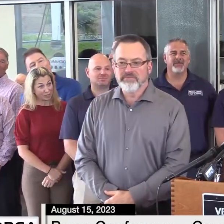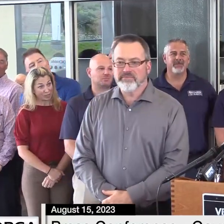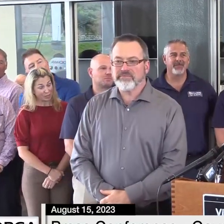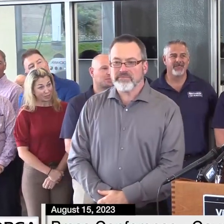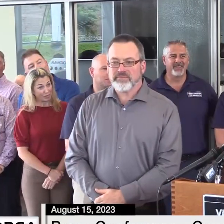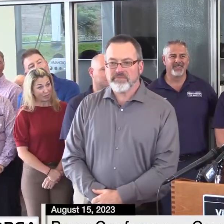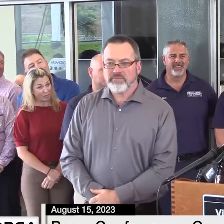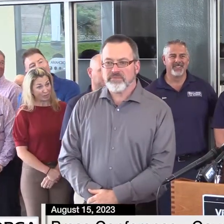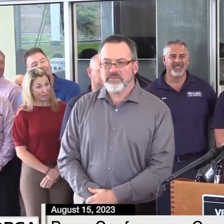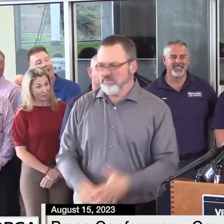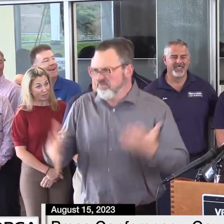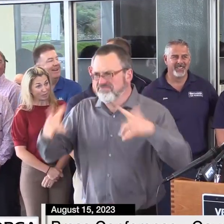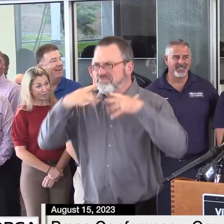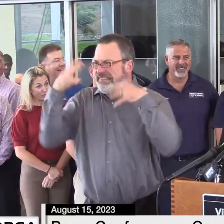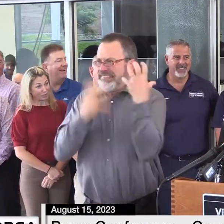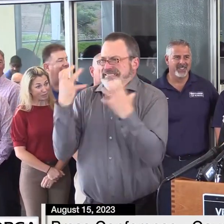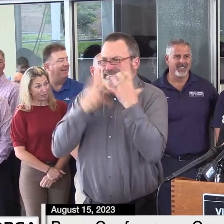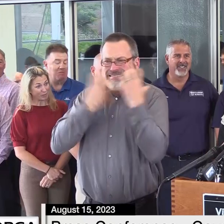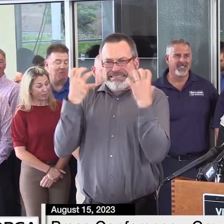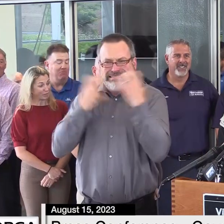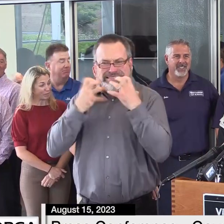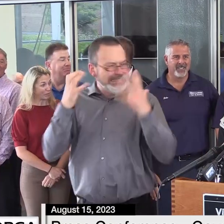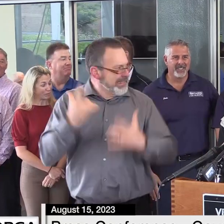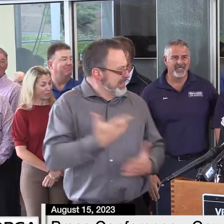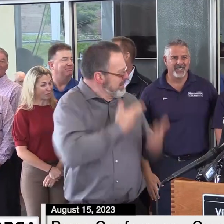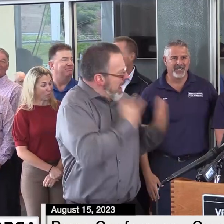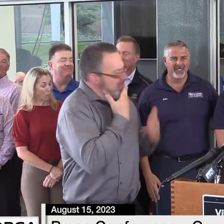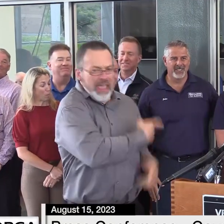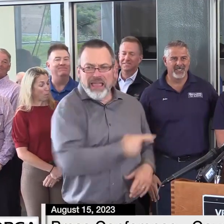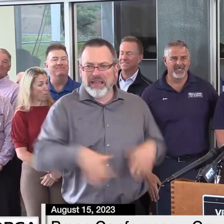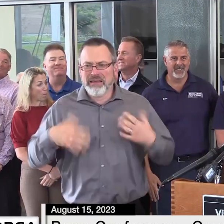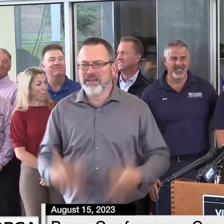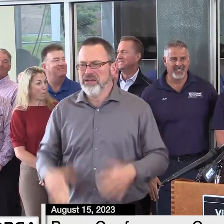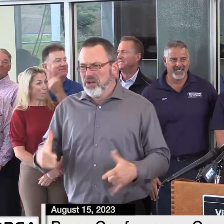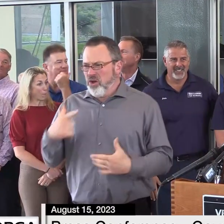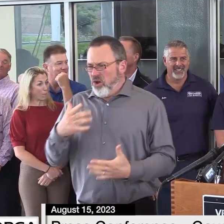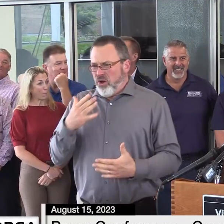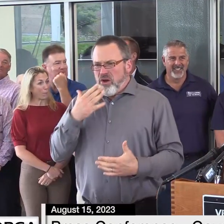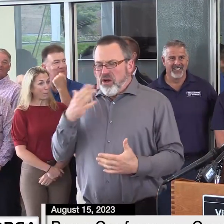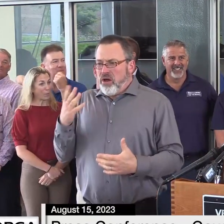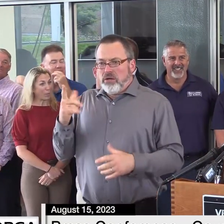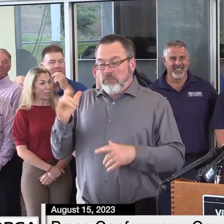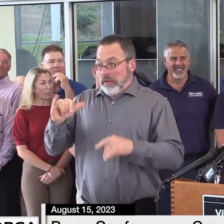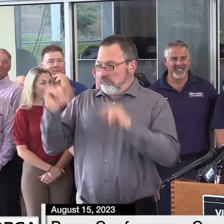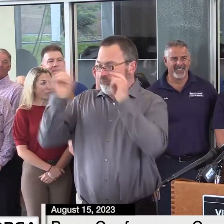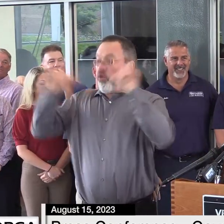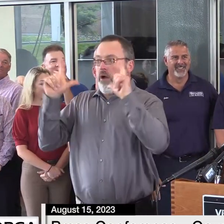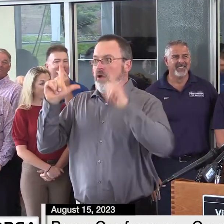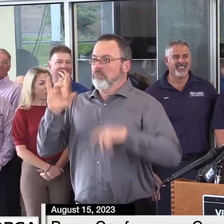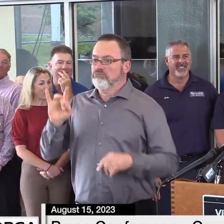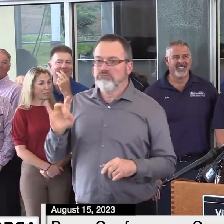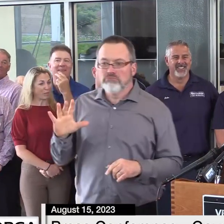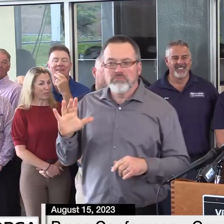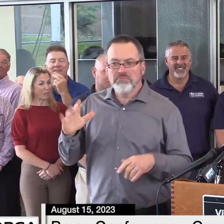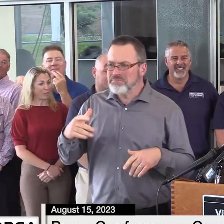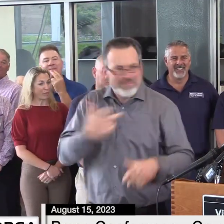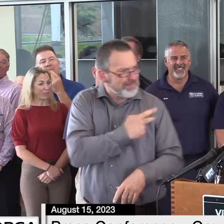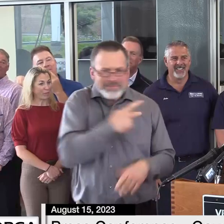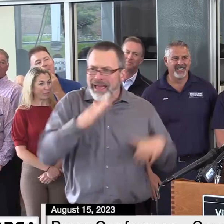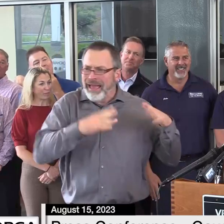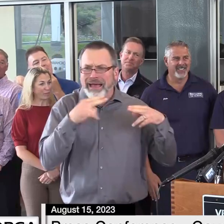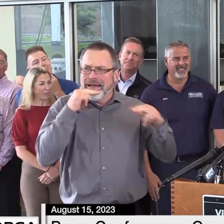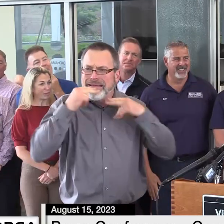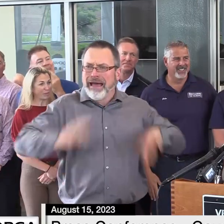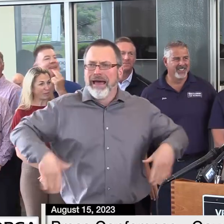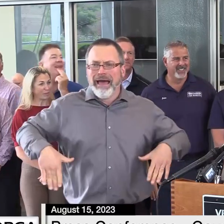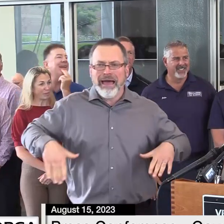Well, again, that's incredibly generous and a very, very much welcome surprise, something that we hadn't talked about. But we have a few